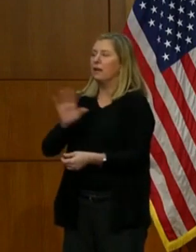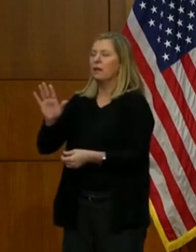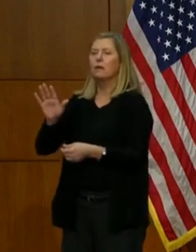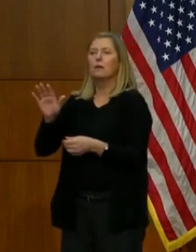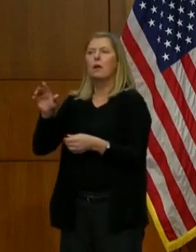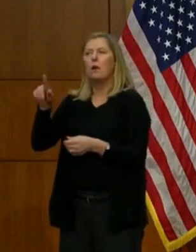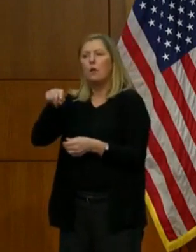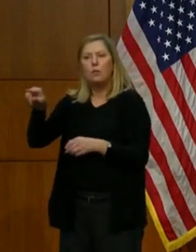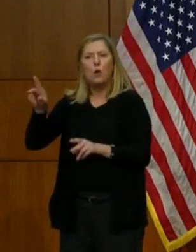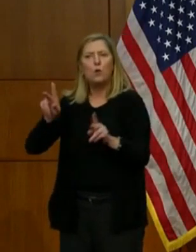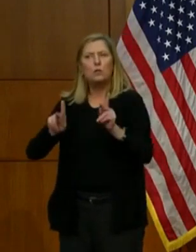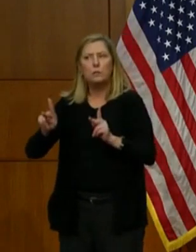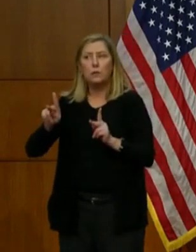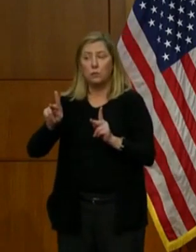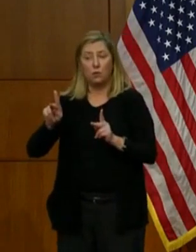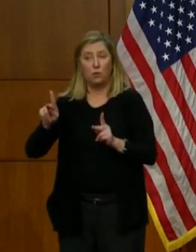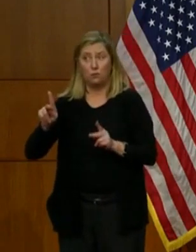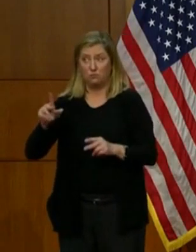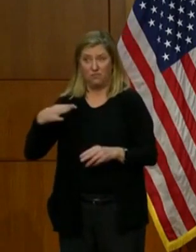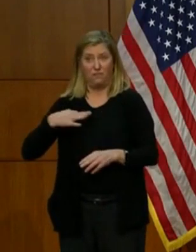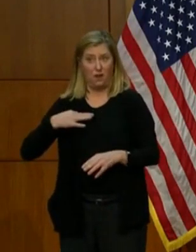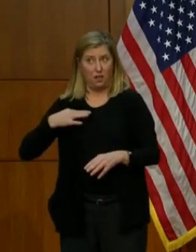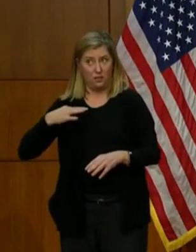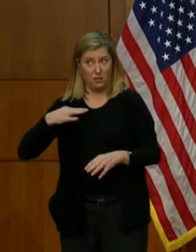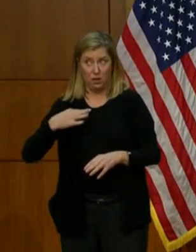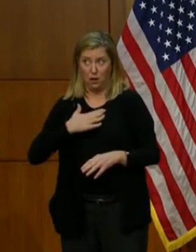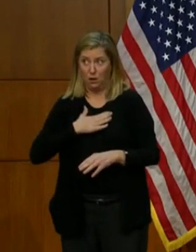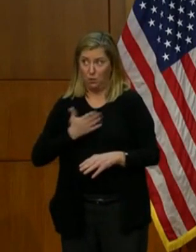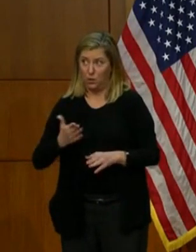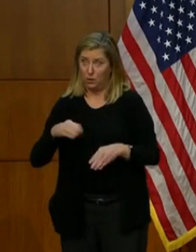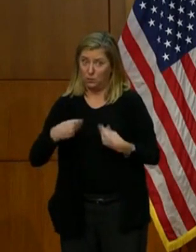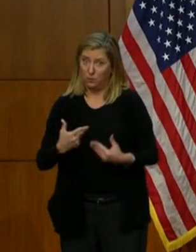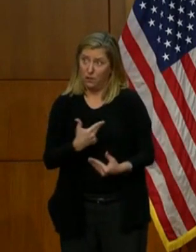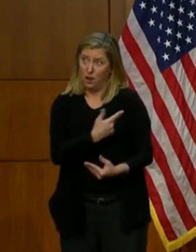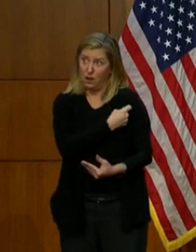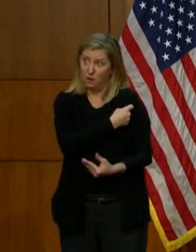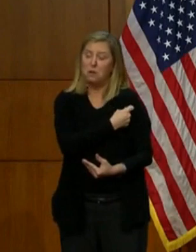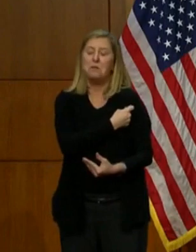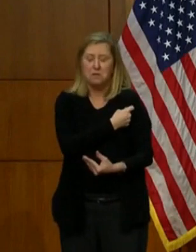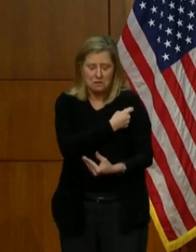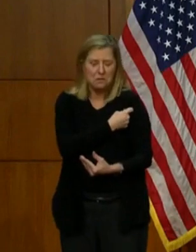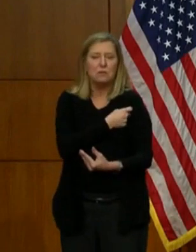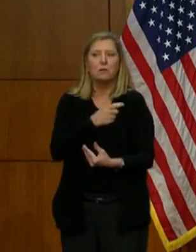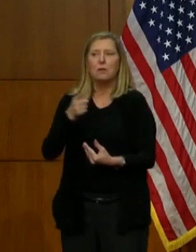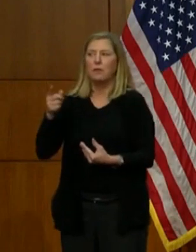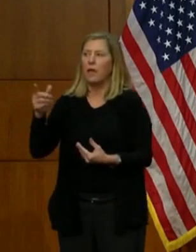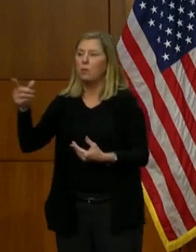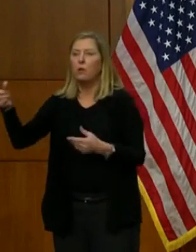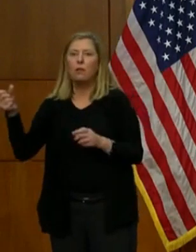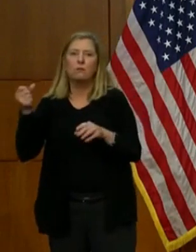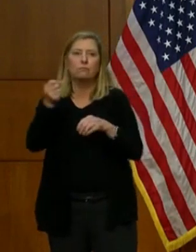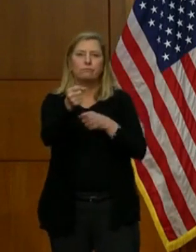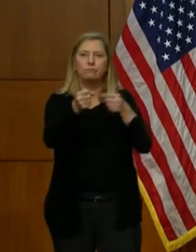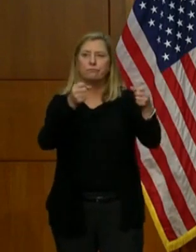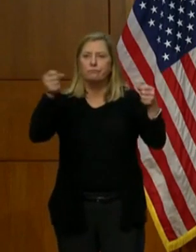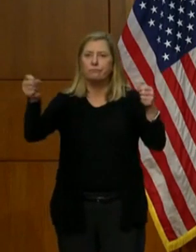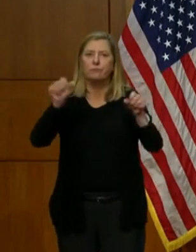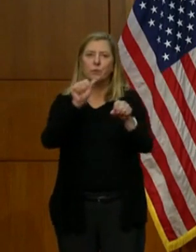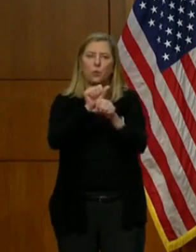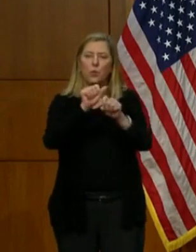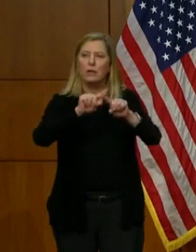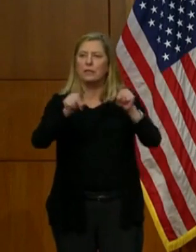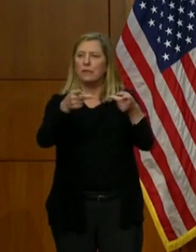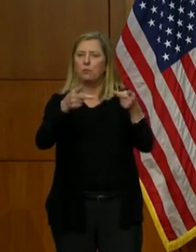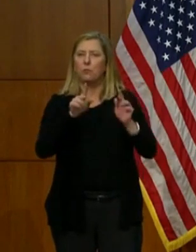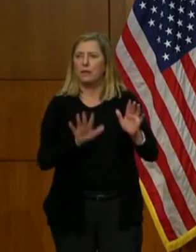individuals that will be volunteering through the medical corps to to work at our different vaccination sites